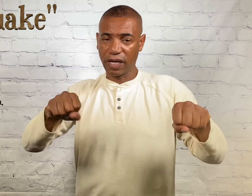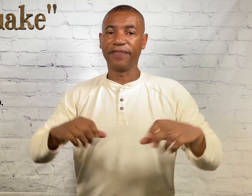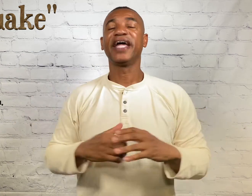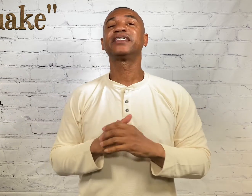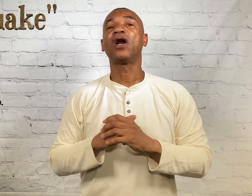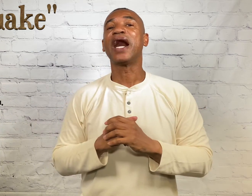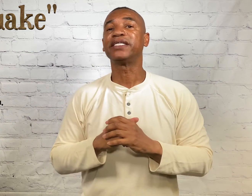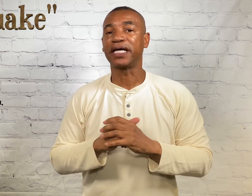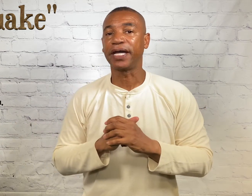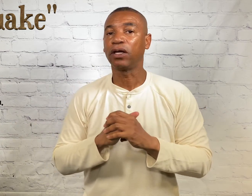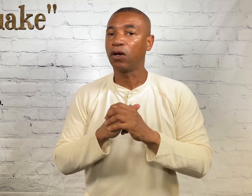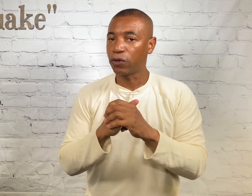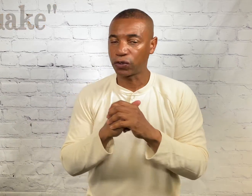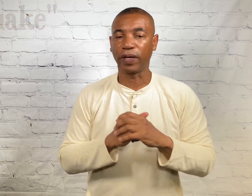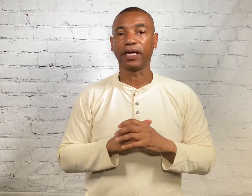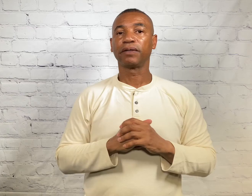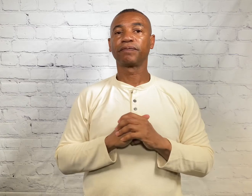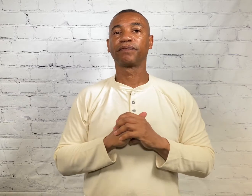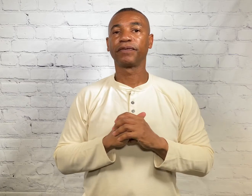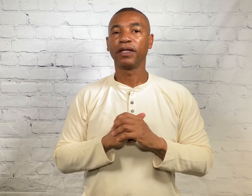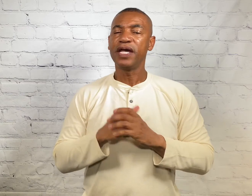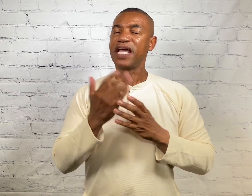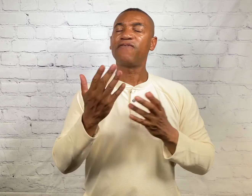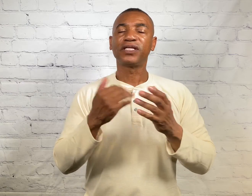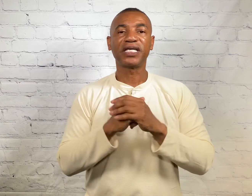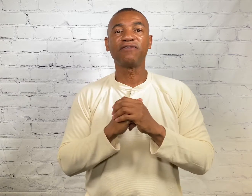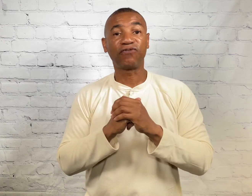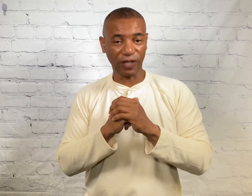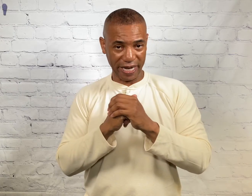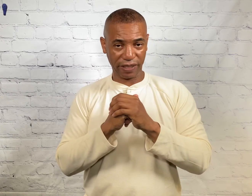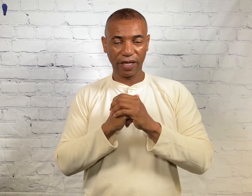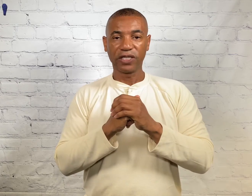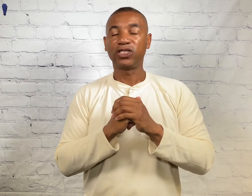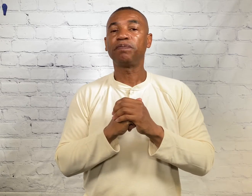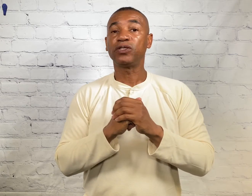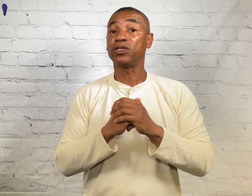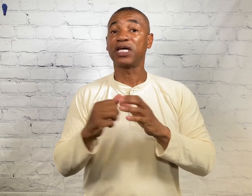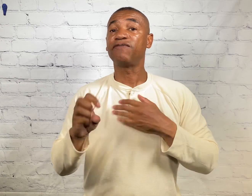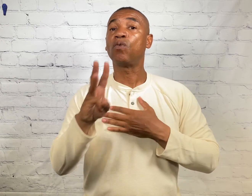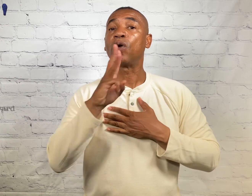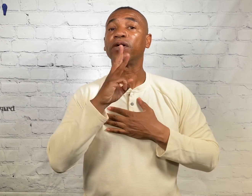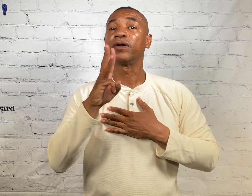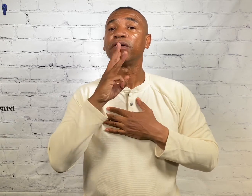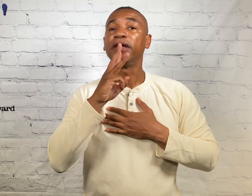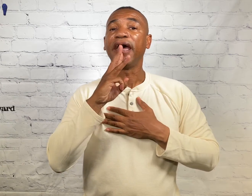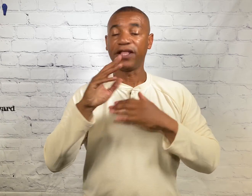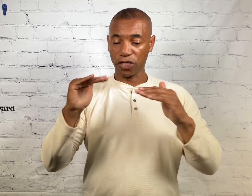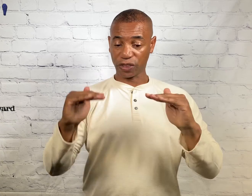That is how I sign earthquake. Now for the sign flood. Simply do the sign for water, and then you'll take